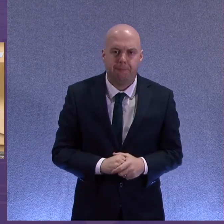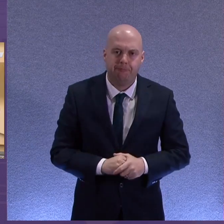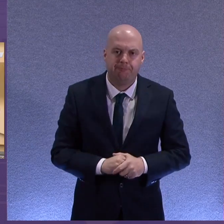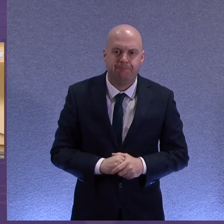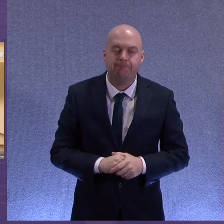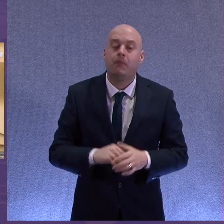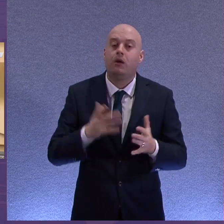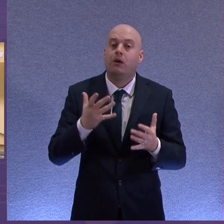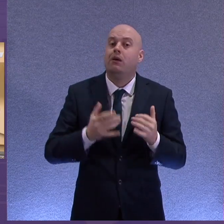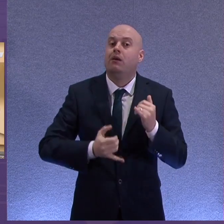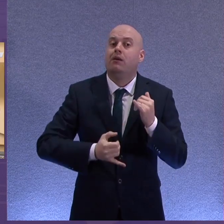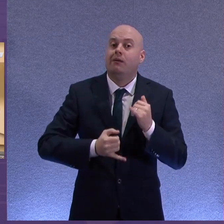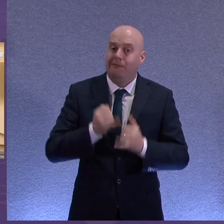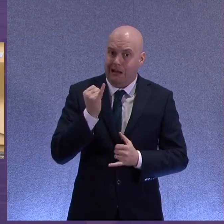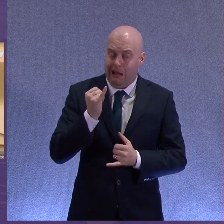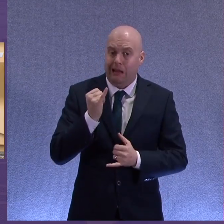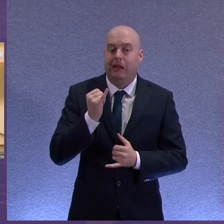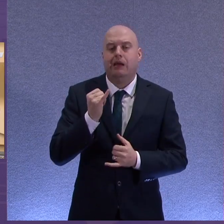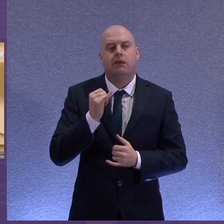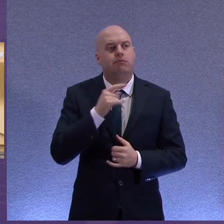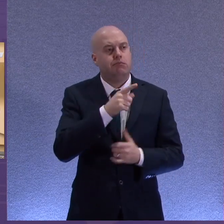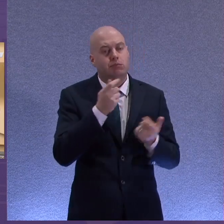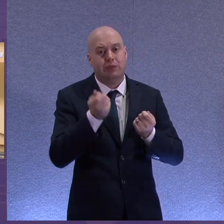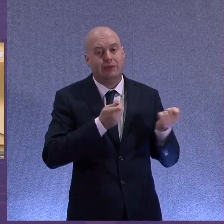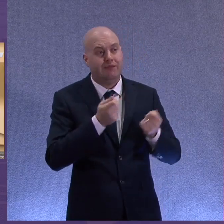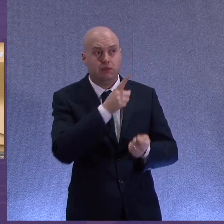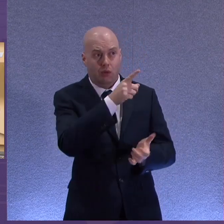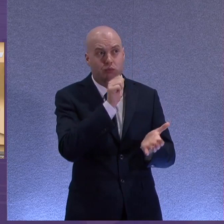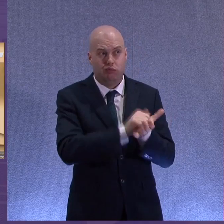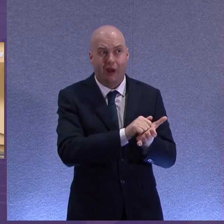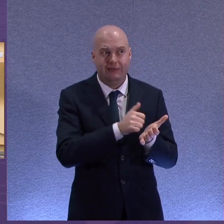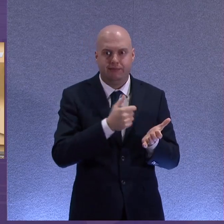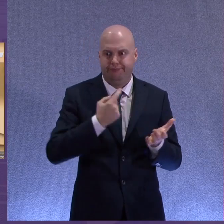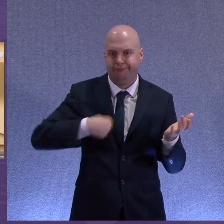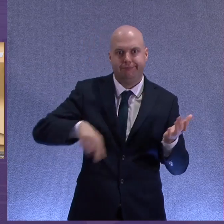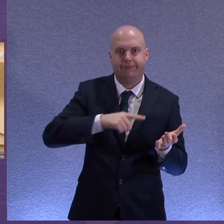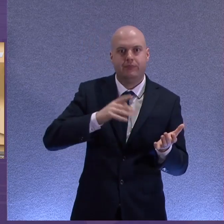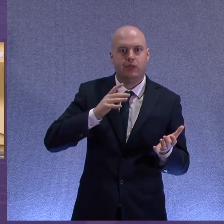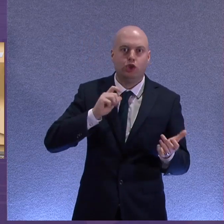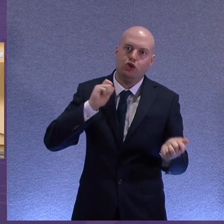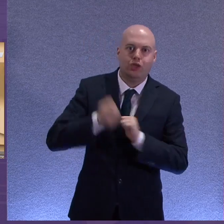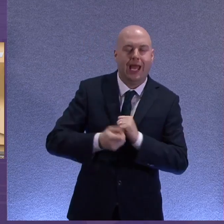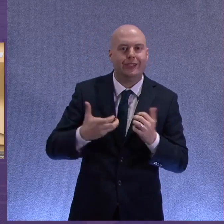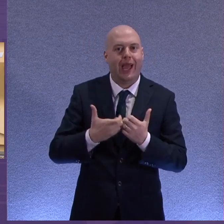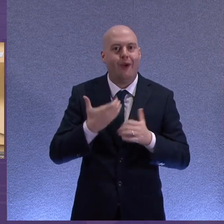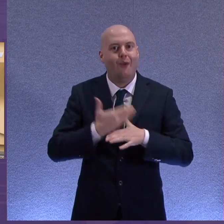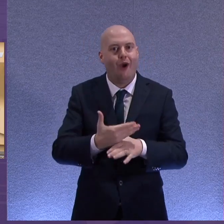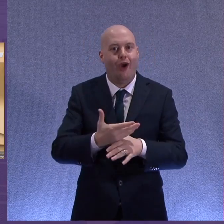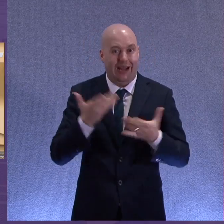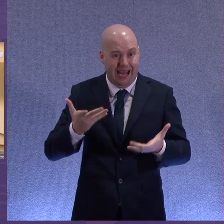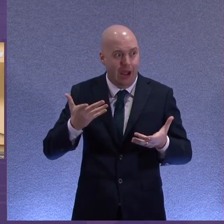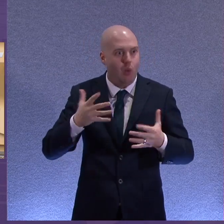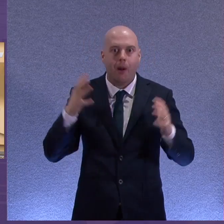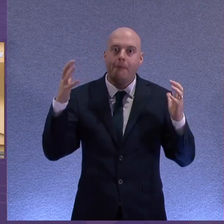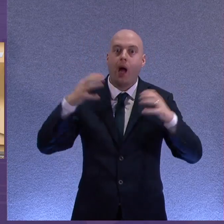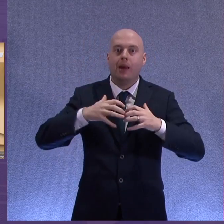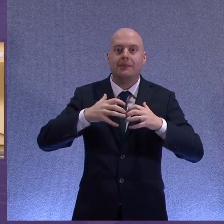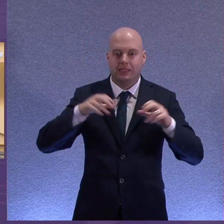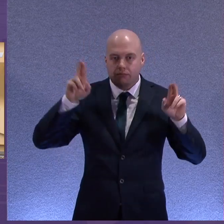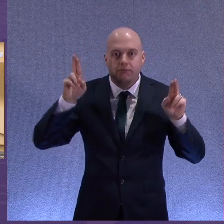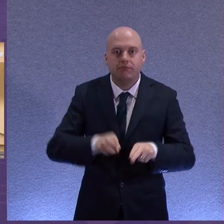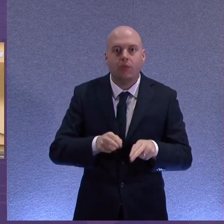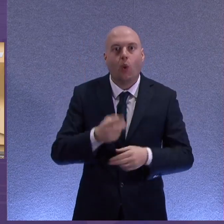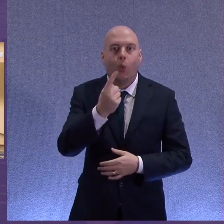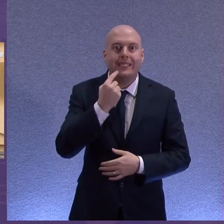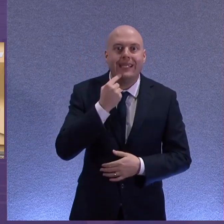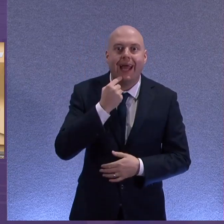Parliament, rightly, as you've just indicated, is also changing how we operate. Although, and I want to make this point very strongly, all MSPs must